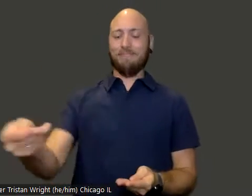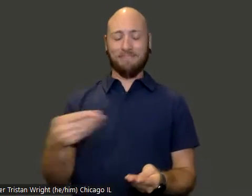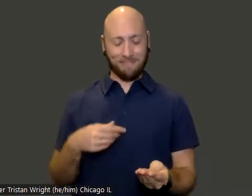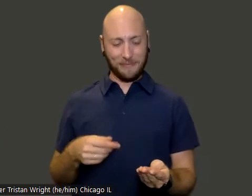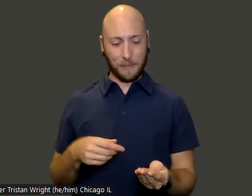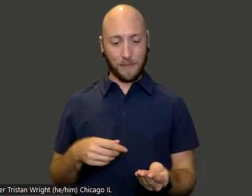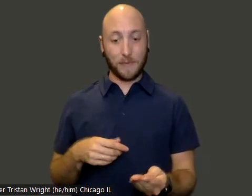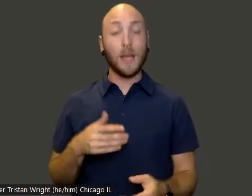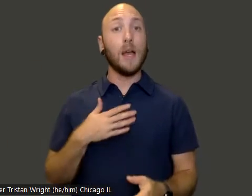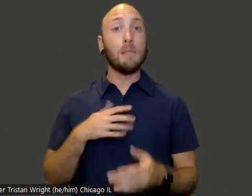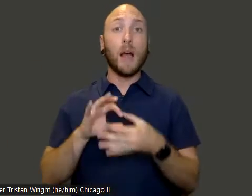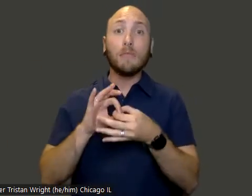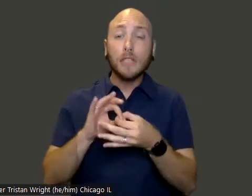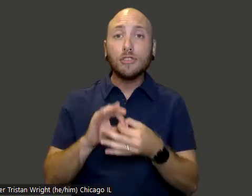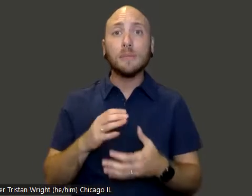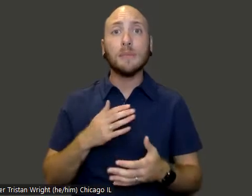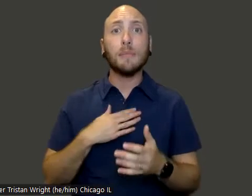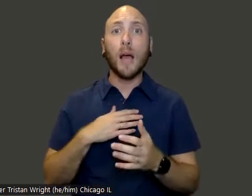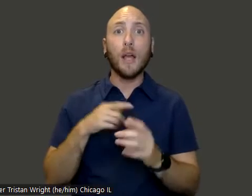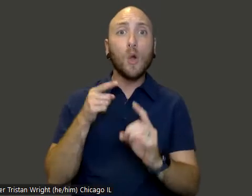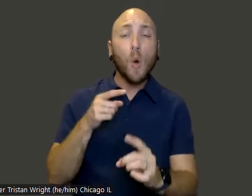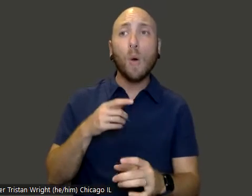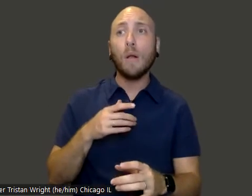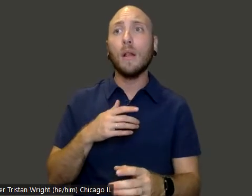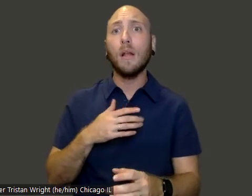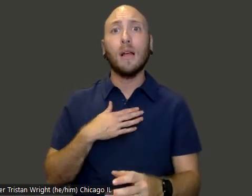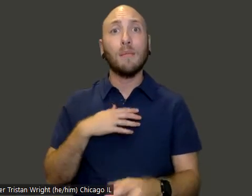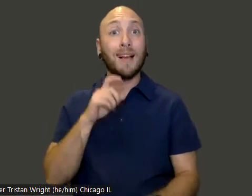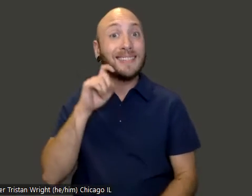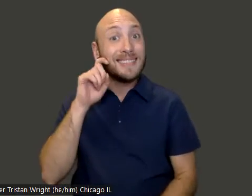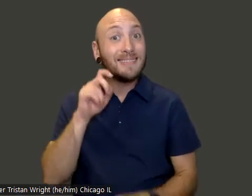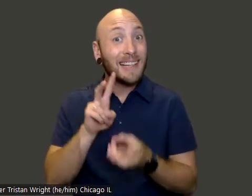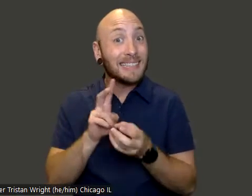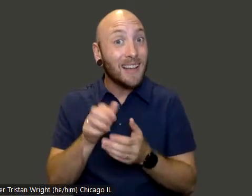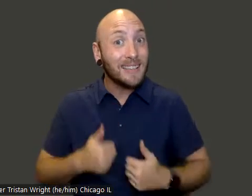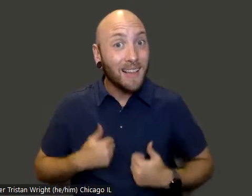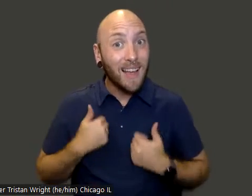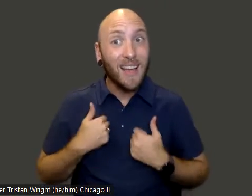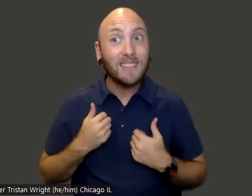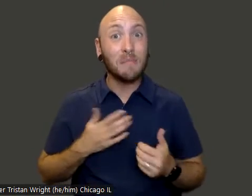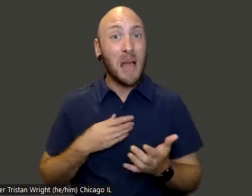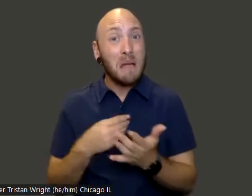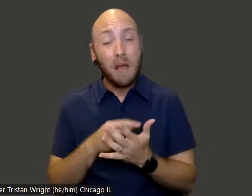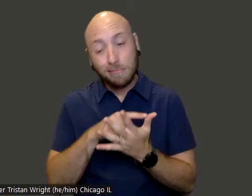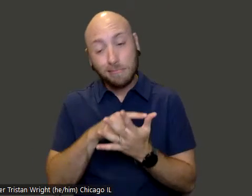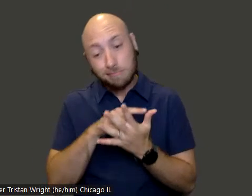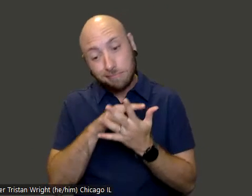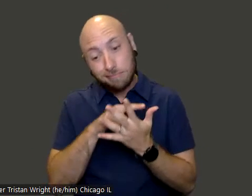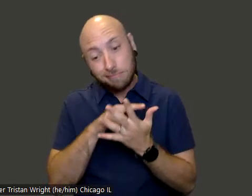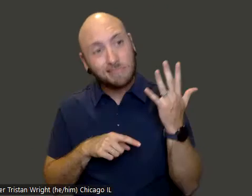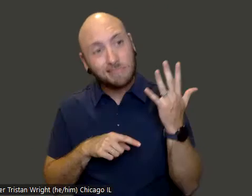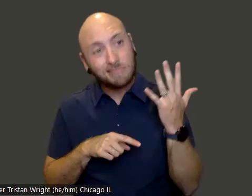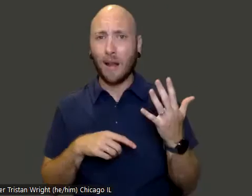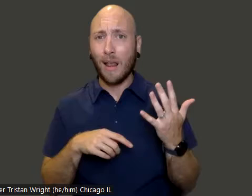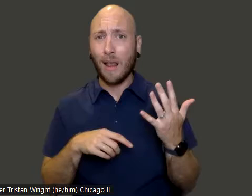My personal relations, my ambitions, my sex relations, my pocketbook, all the stuff, right?